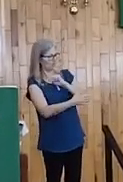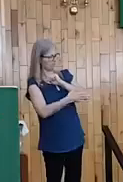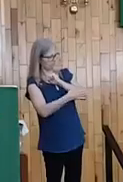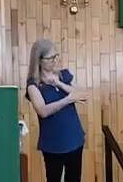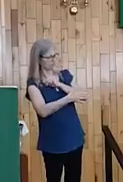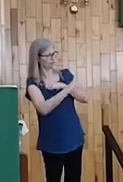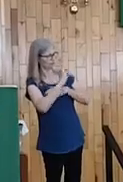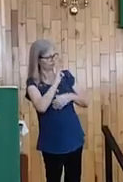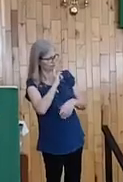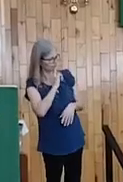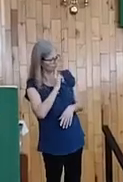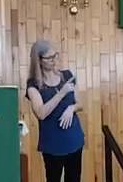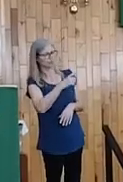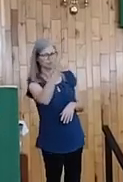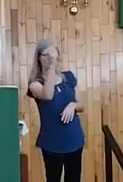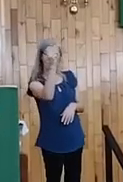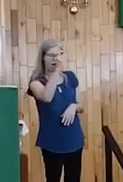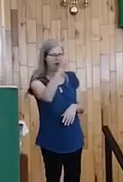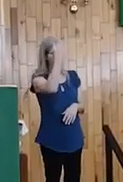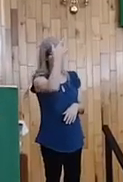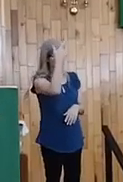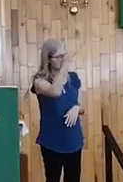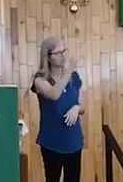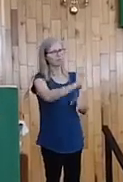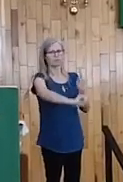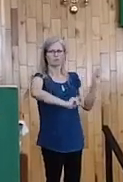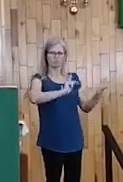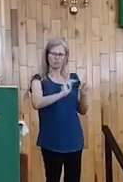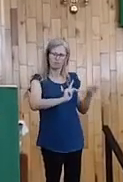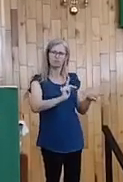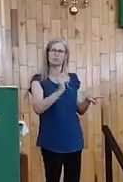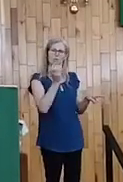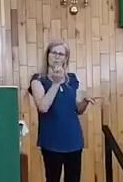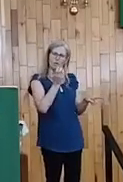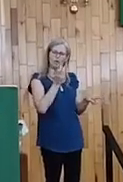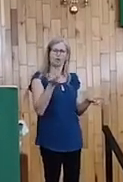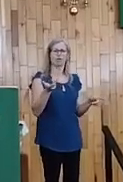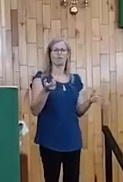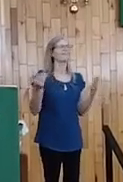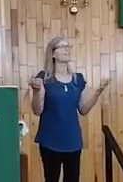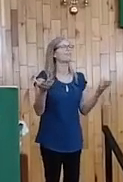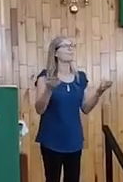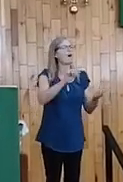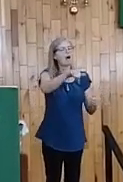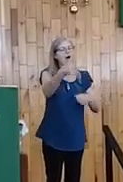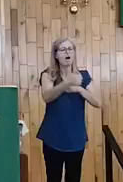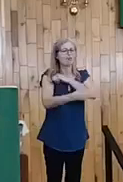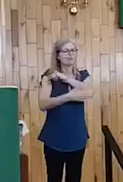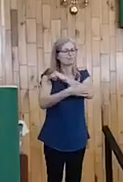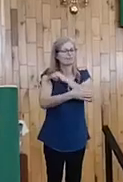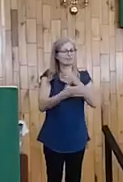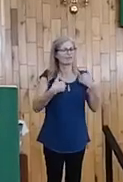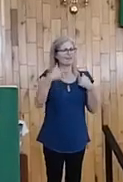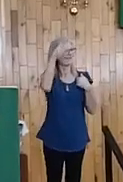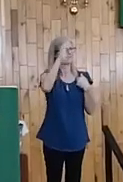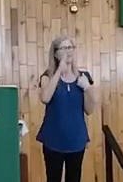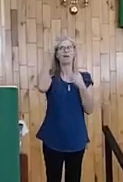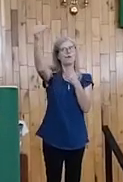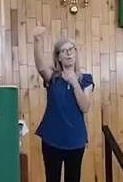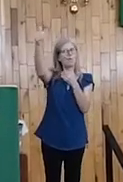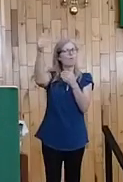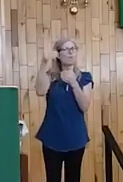a wise and intelligent people.' For what great nation is there that has God so close